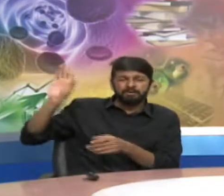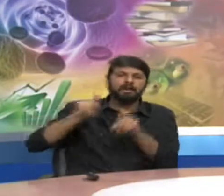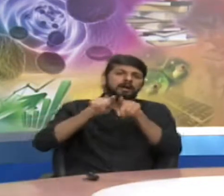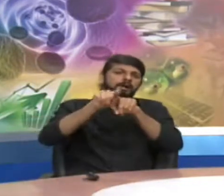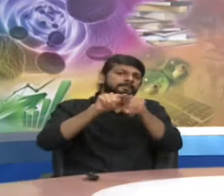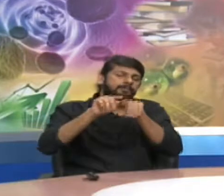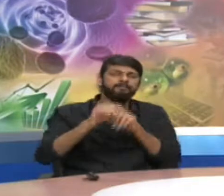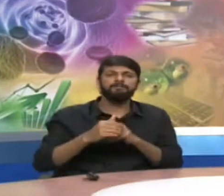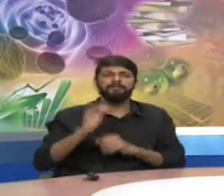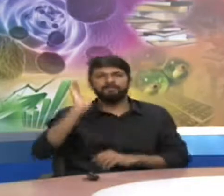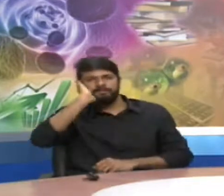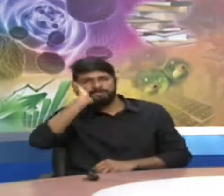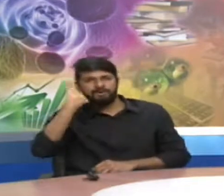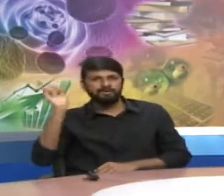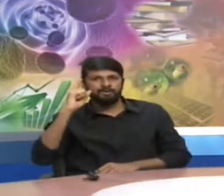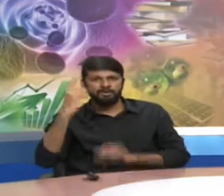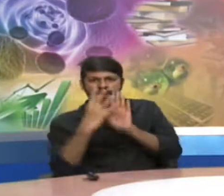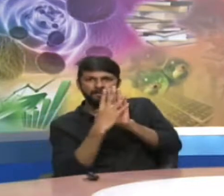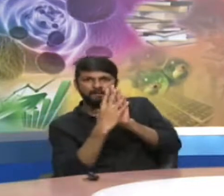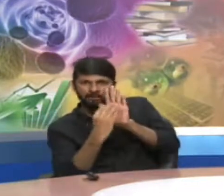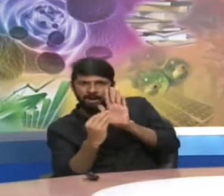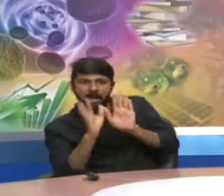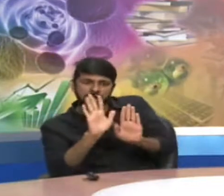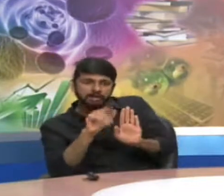consoling his distraught wife Madri,